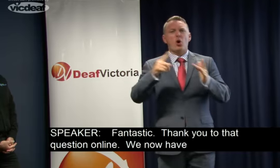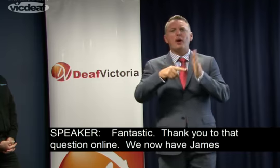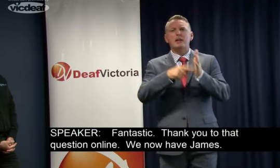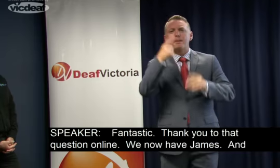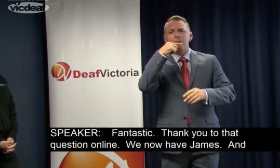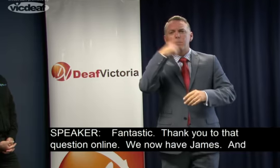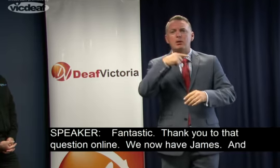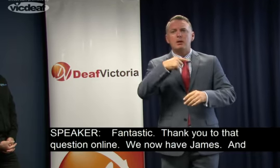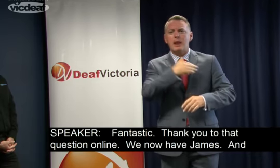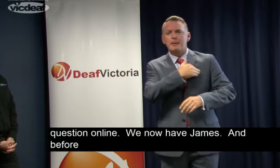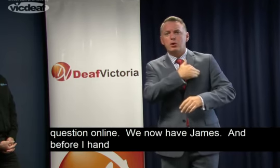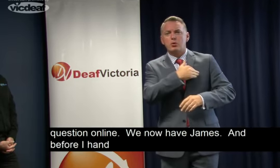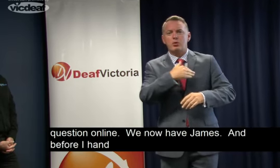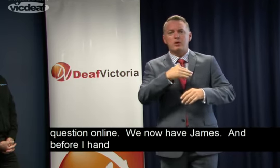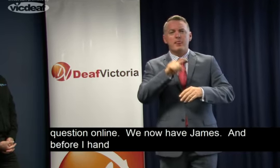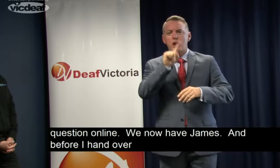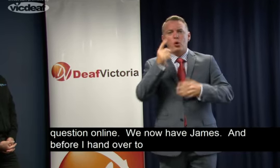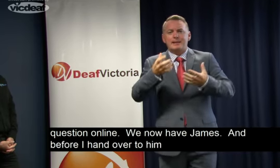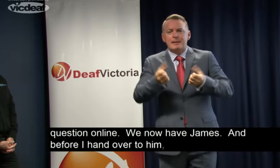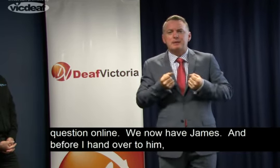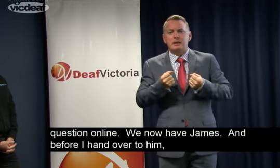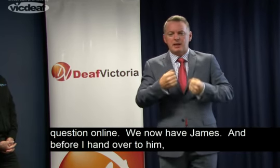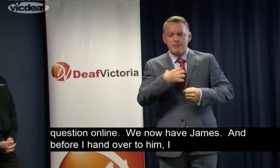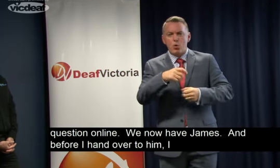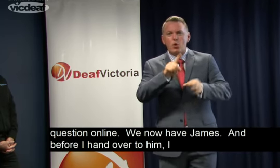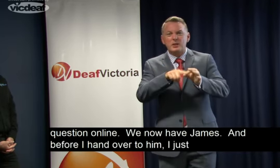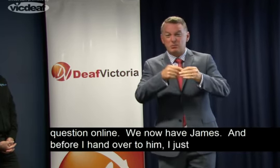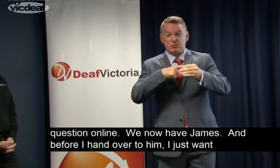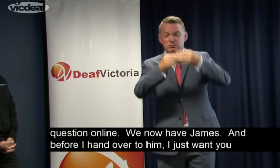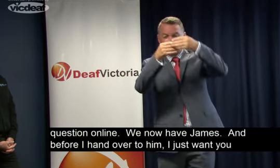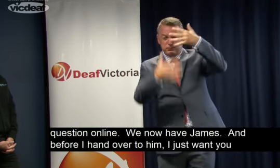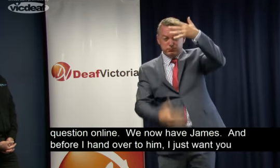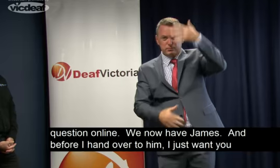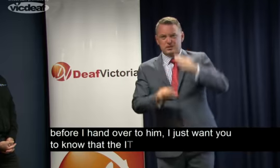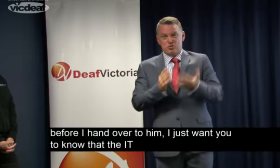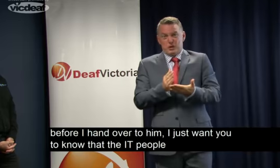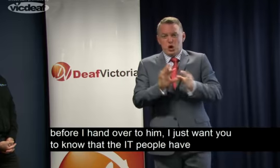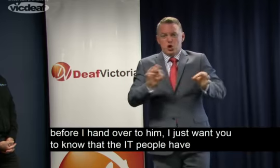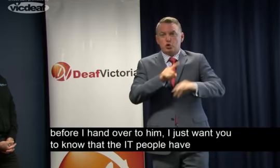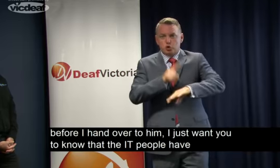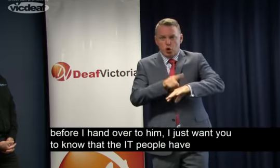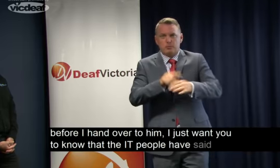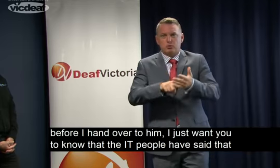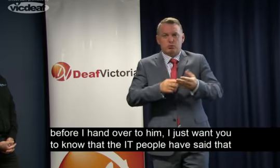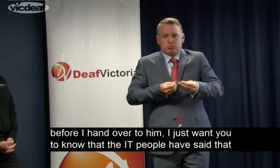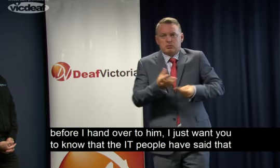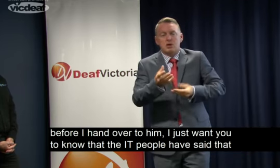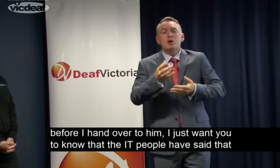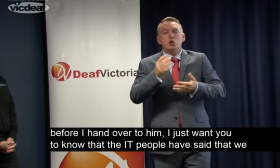I just want you to know that the IT people have said that we can't have any more online questions because